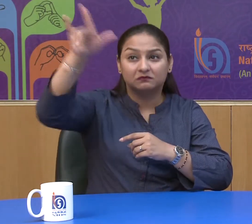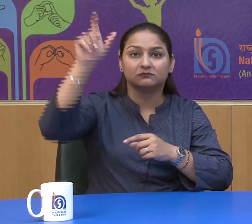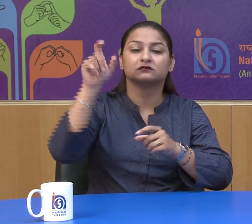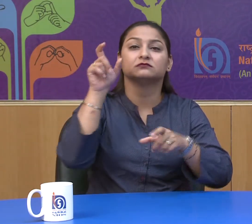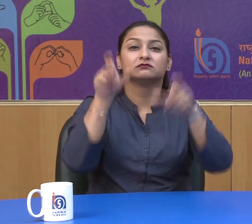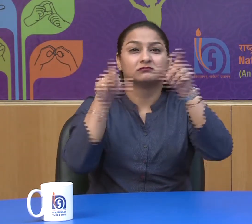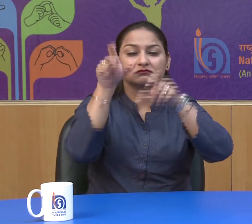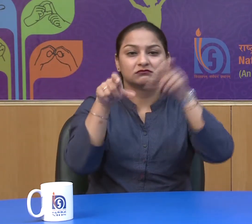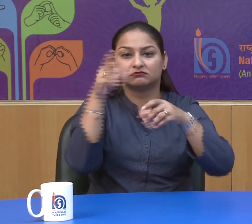foreign invasion